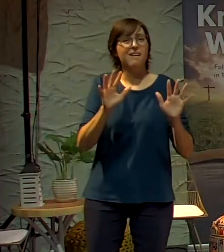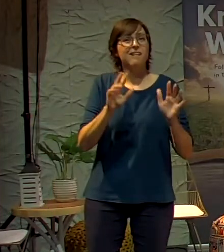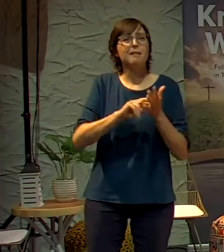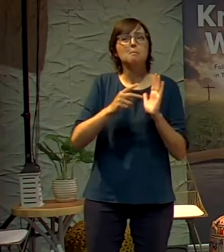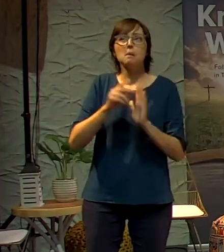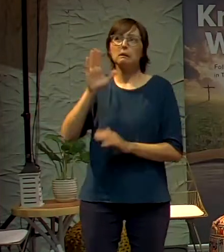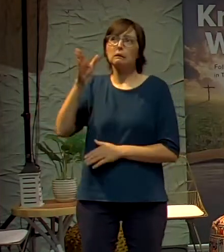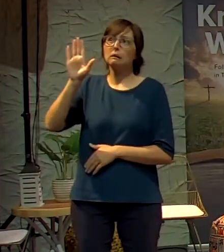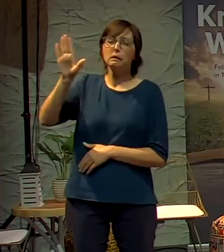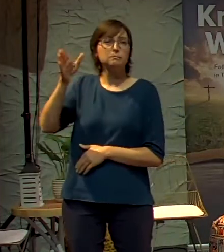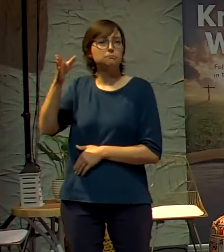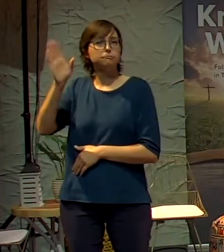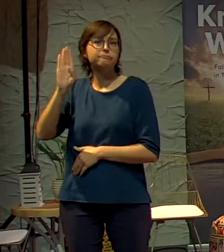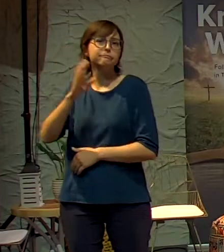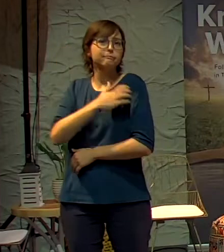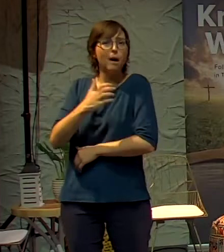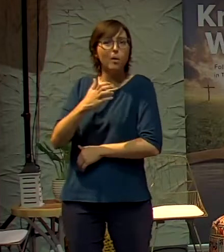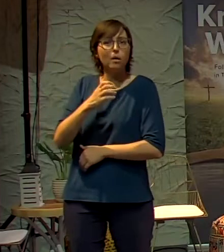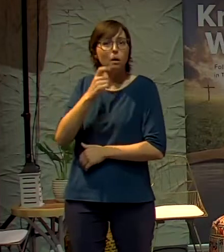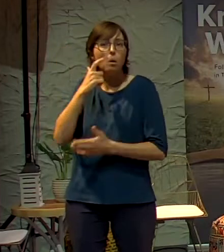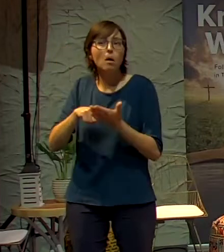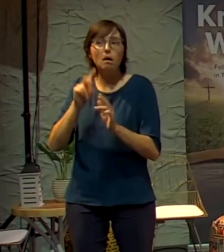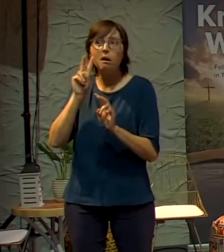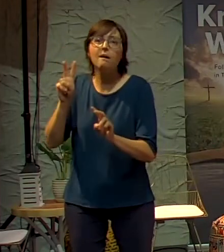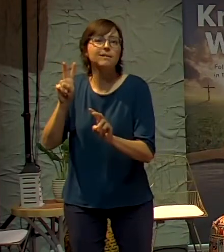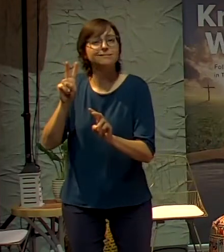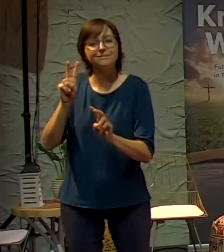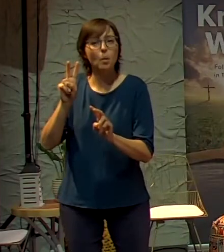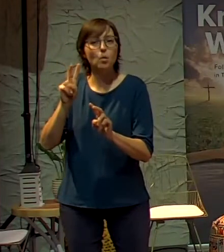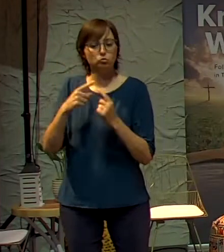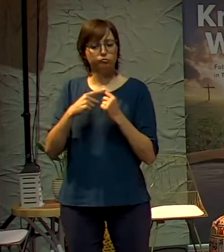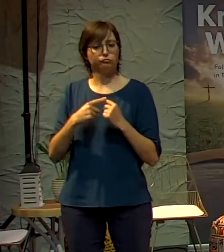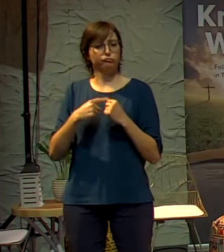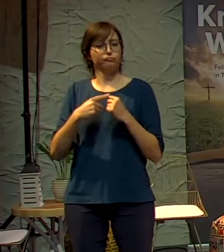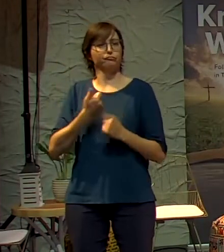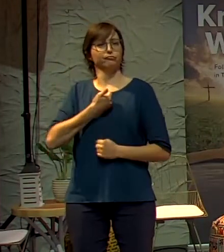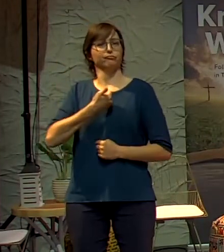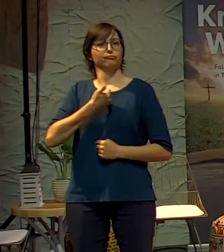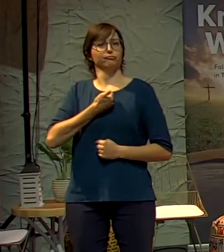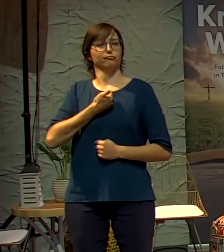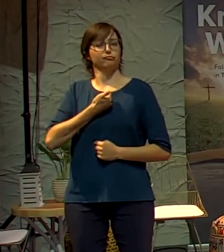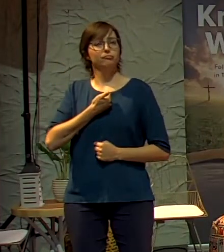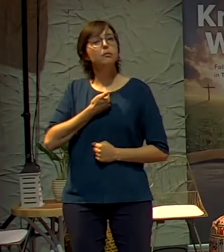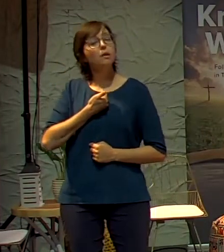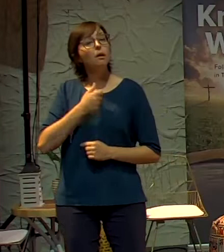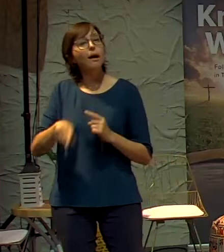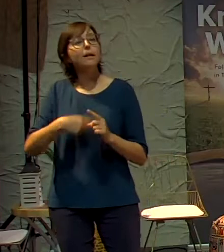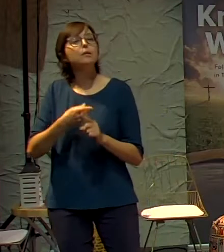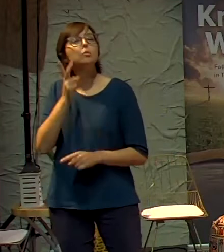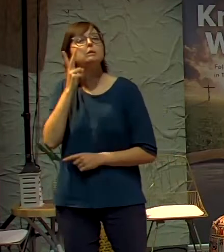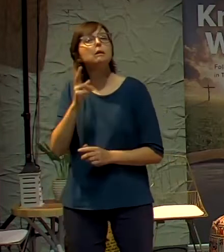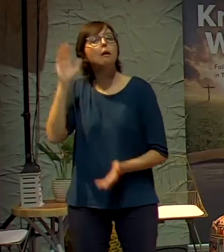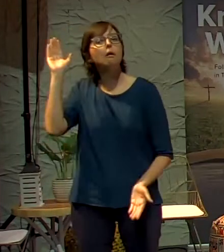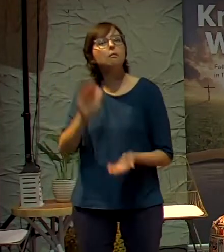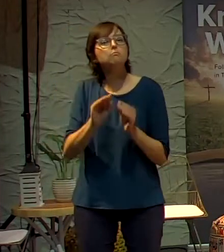of God as much. You're going to have more self-reliance. And because you're going to have more self-reliance, you're going to see fewer